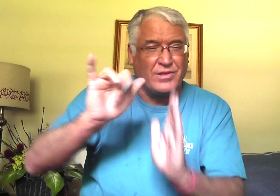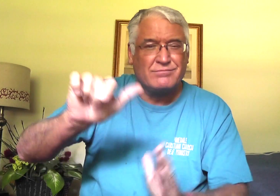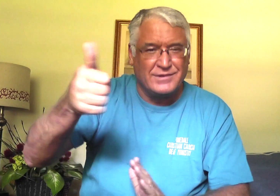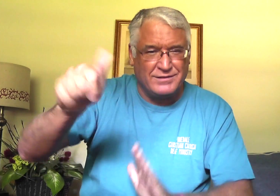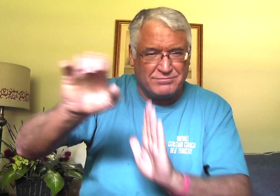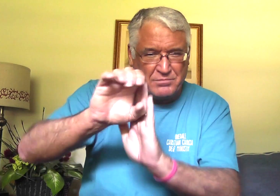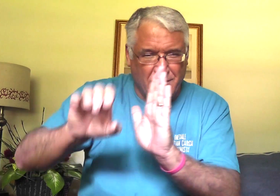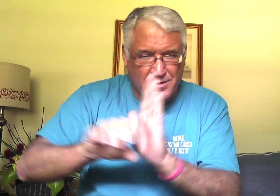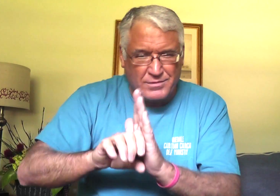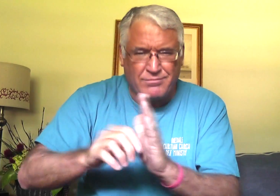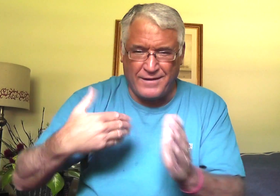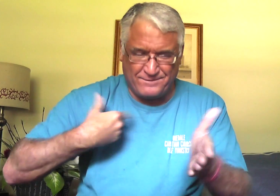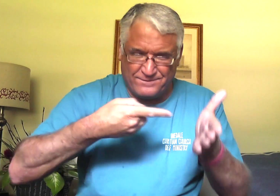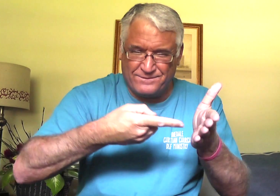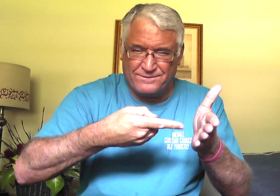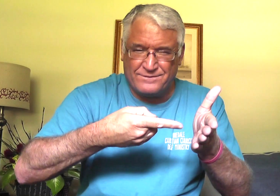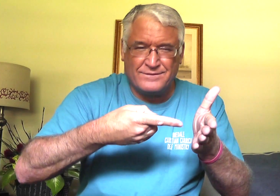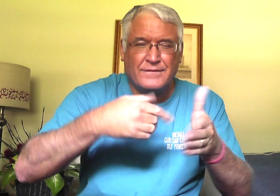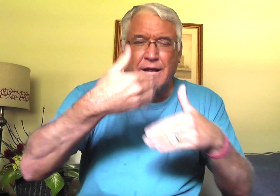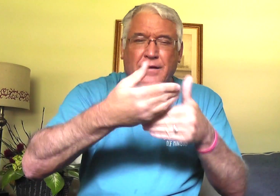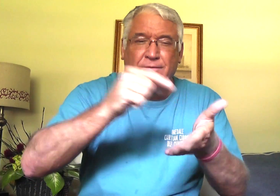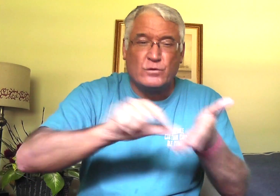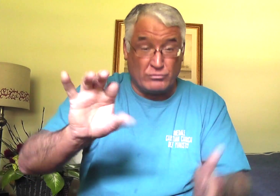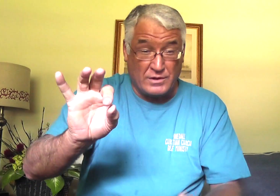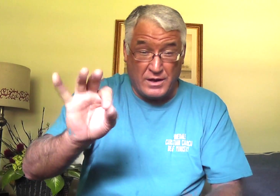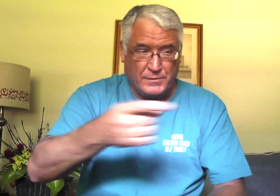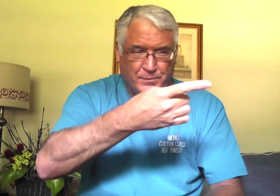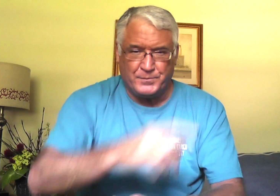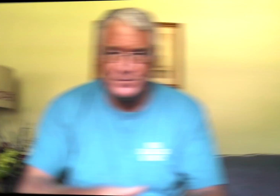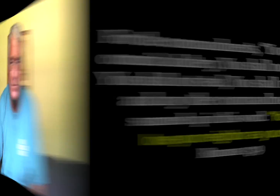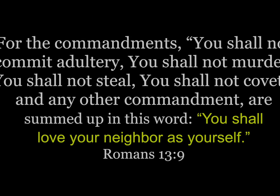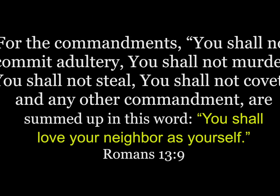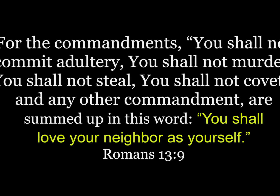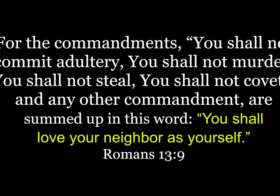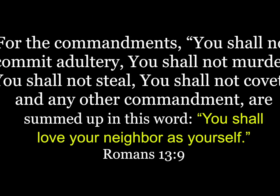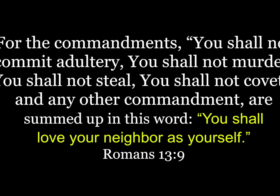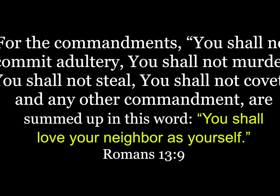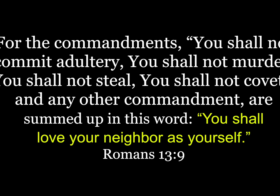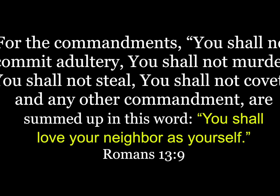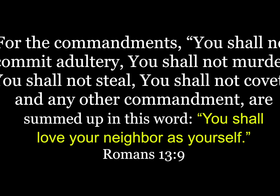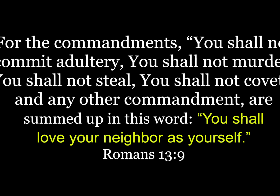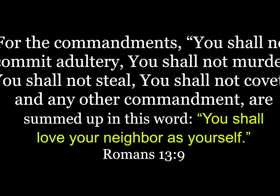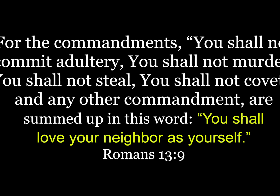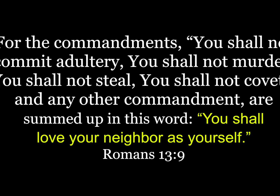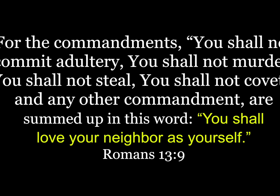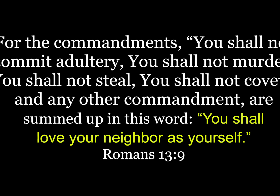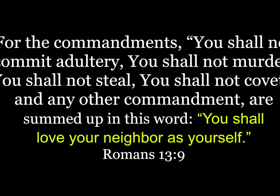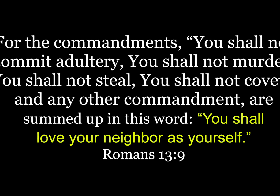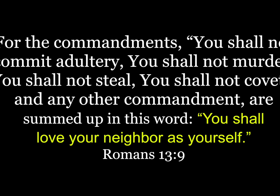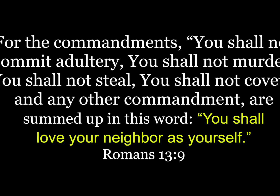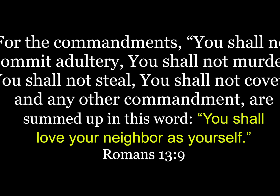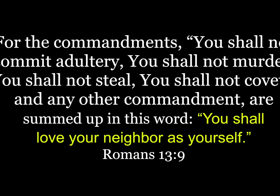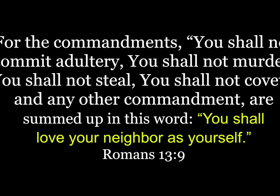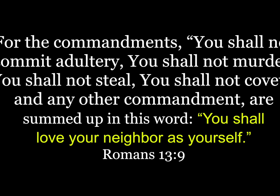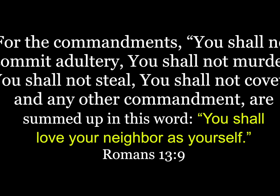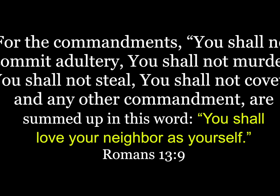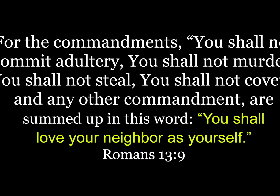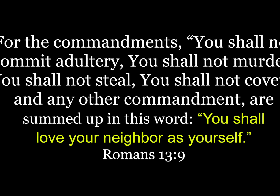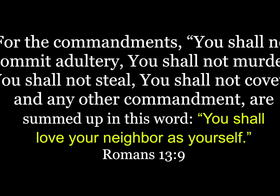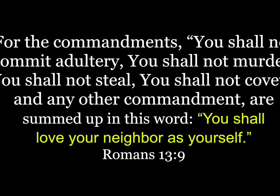commands. The law, part of it, the 10 Commandments, is in the next verse. For the commandments, you shall not commit adultery,